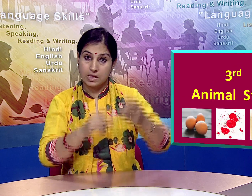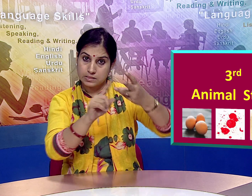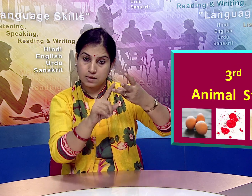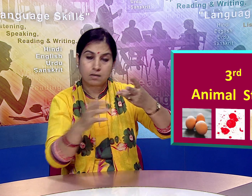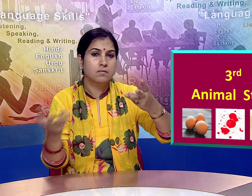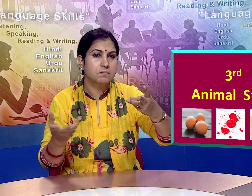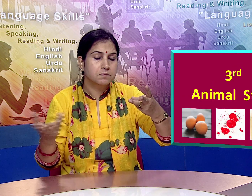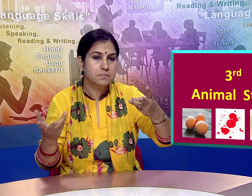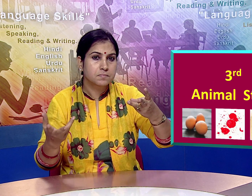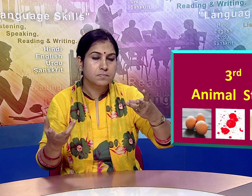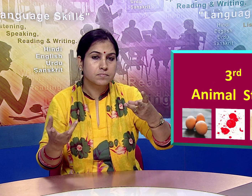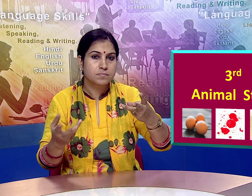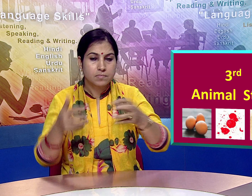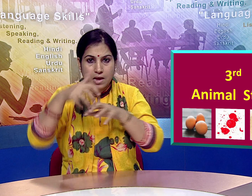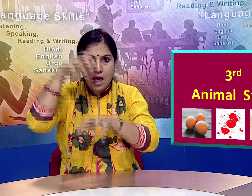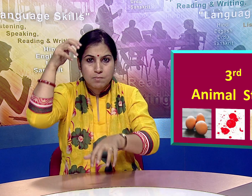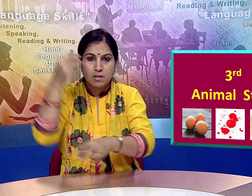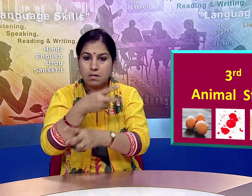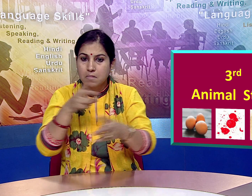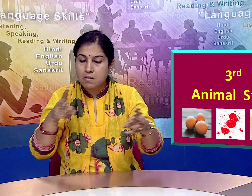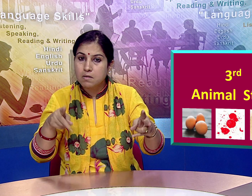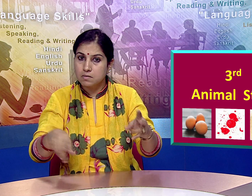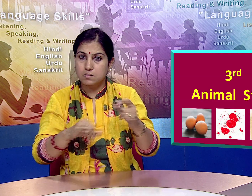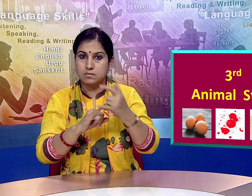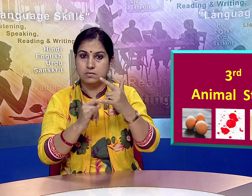Third type of category is animal stain.